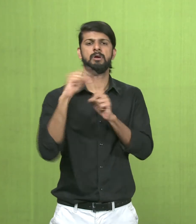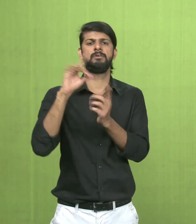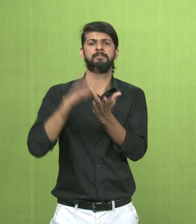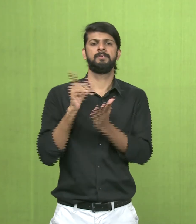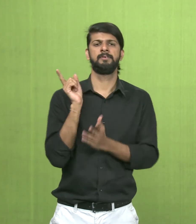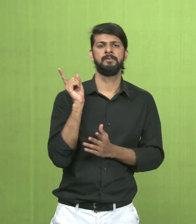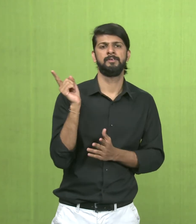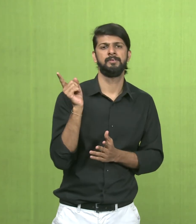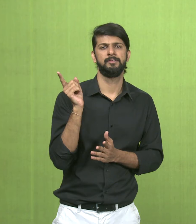Uttar Pradesh.